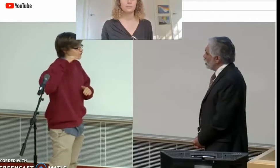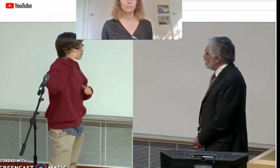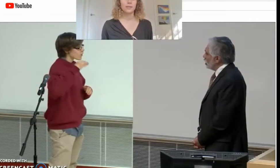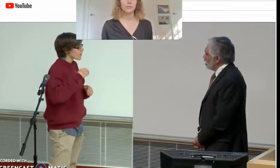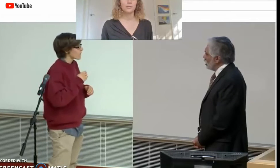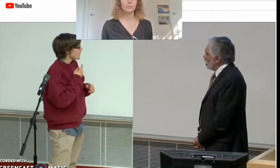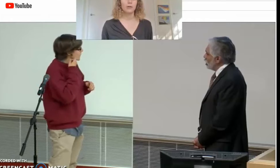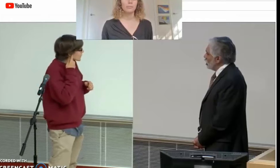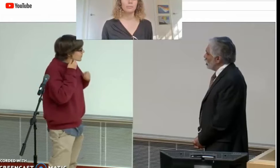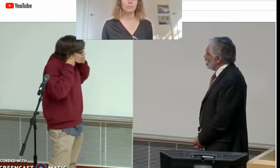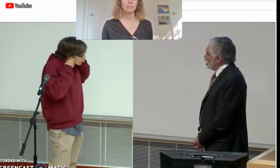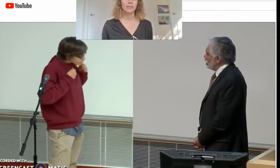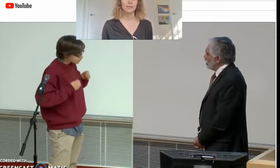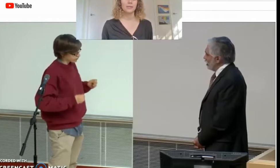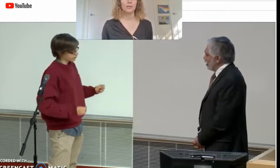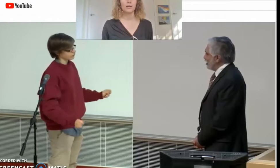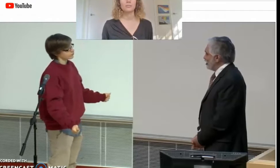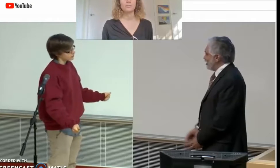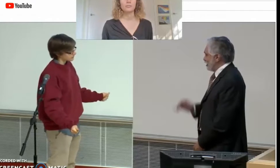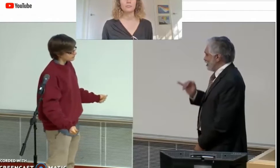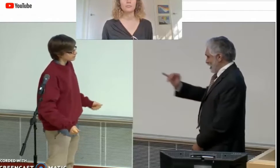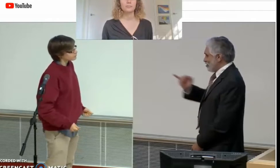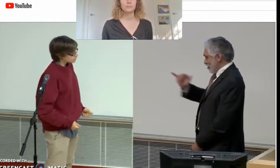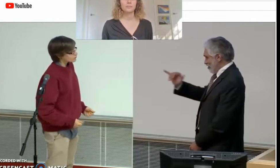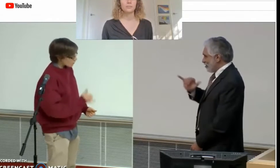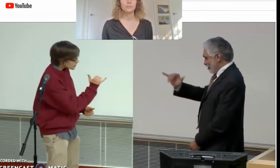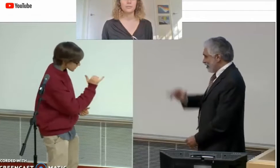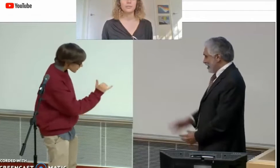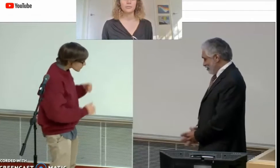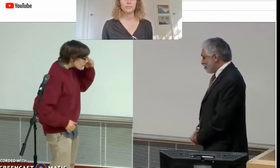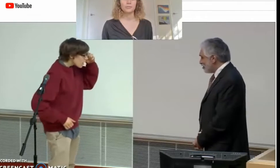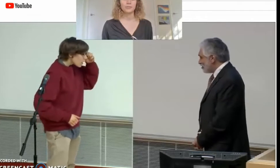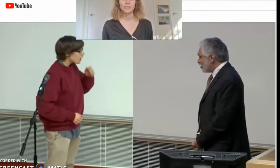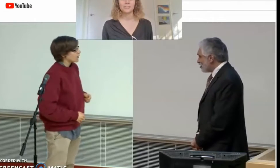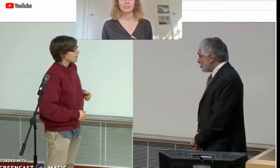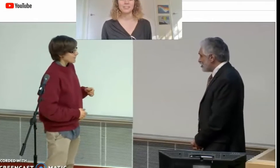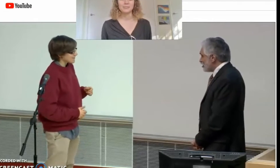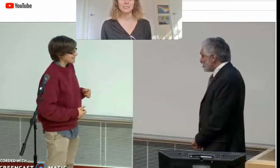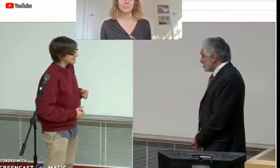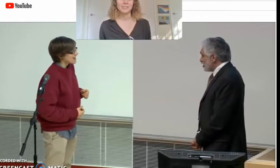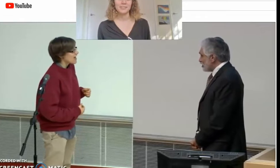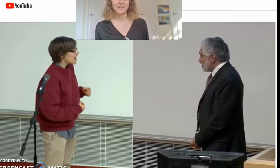but then grew up with hearing loss. Me too. Oh, good. Yes, me too. Me too.